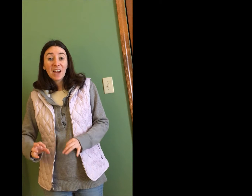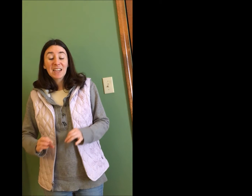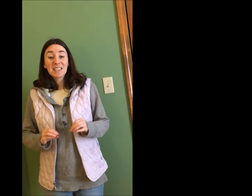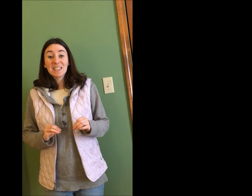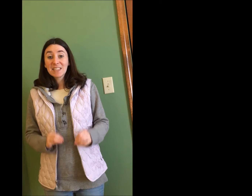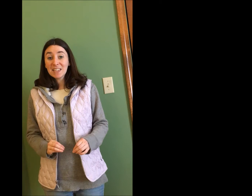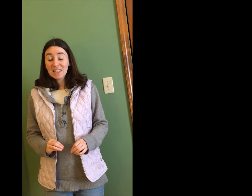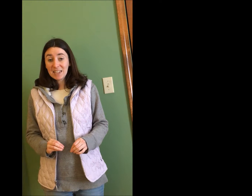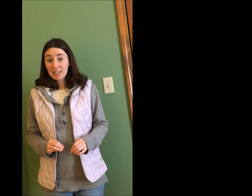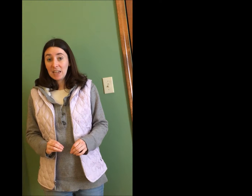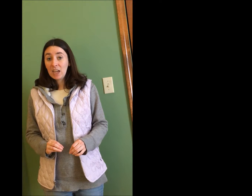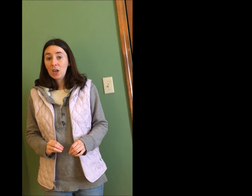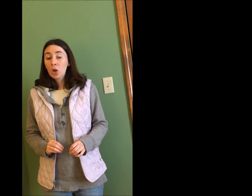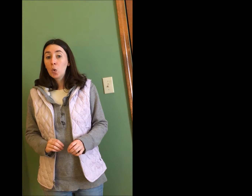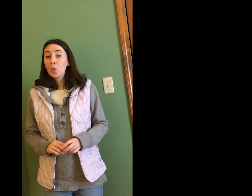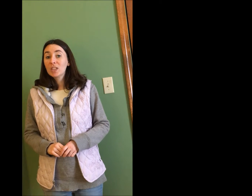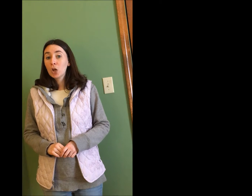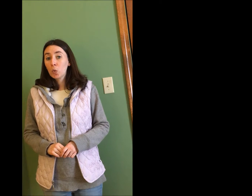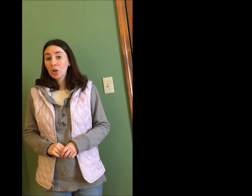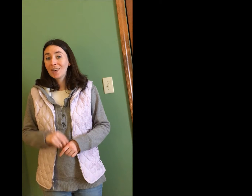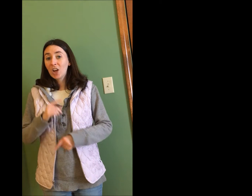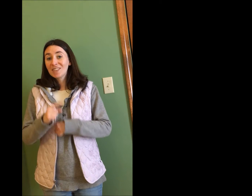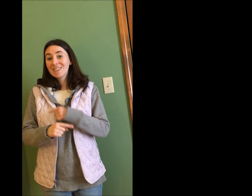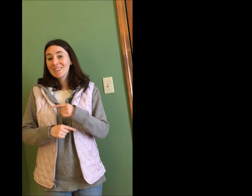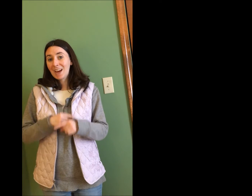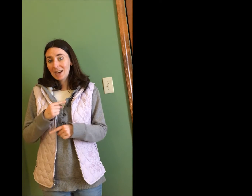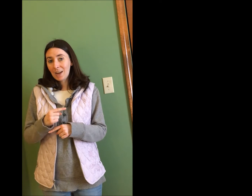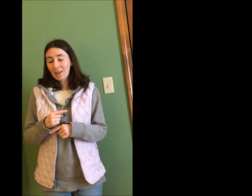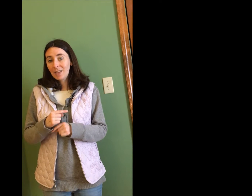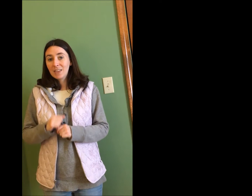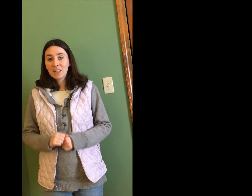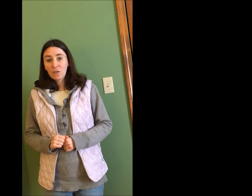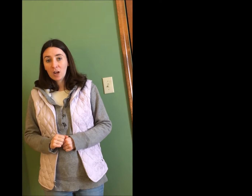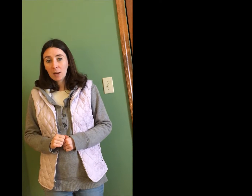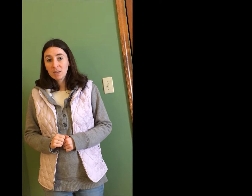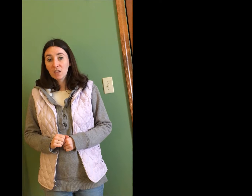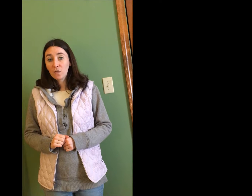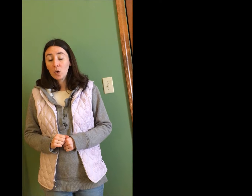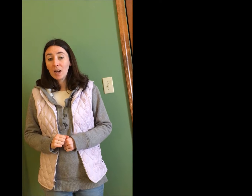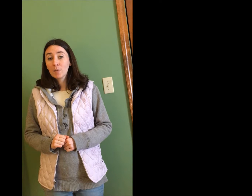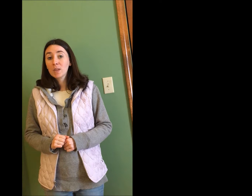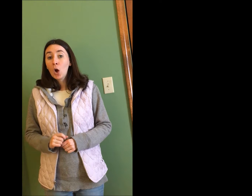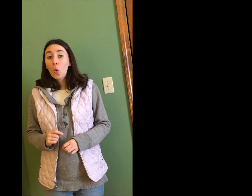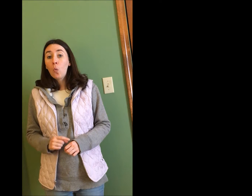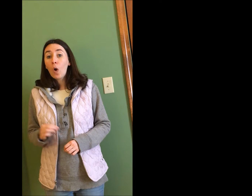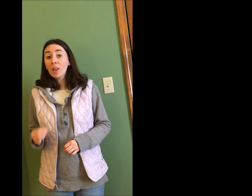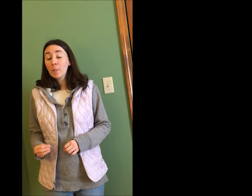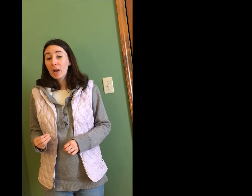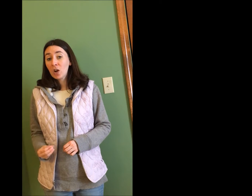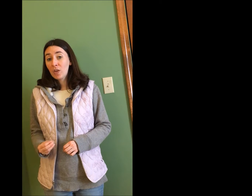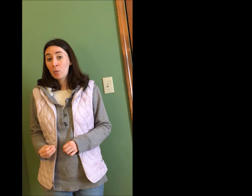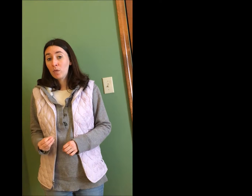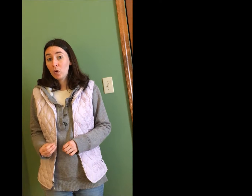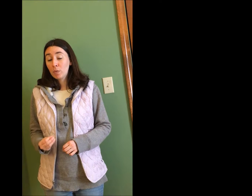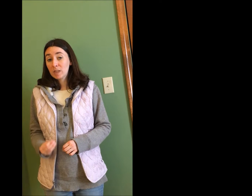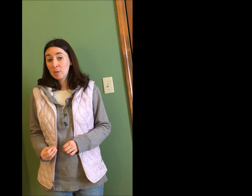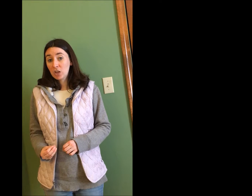that consistently, we start working on signing the different names of the food items while I pair that with verbal